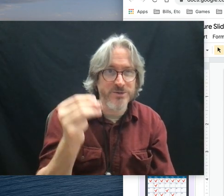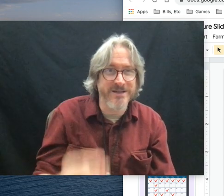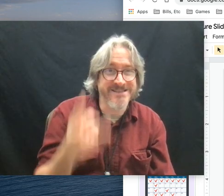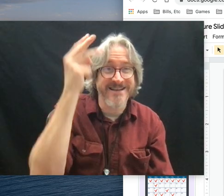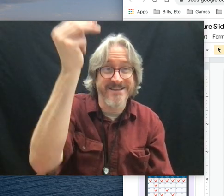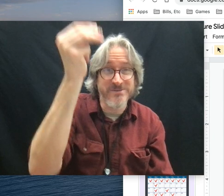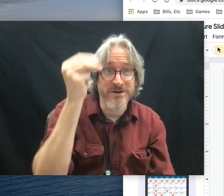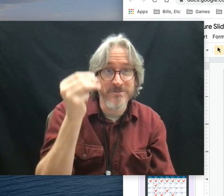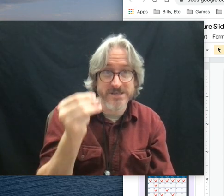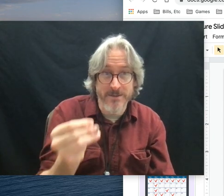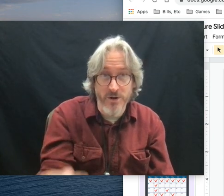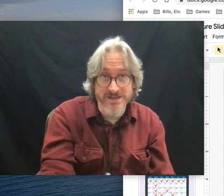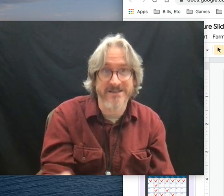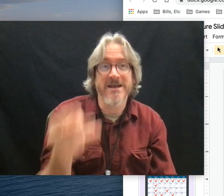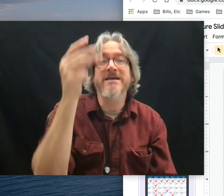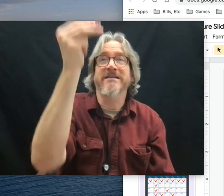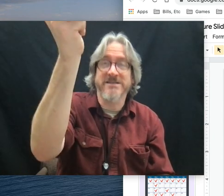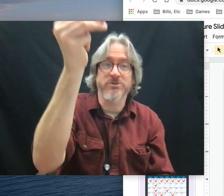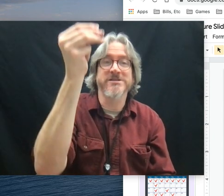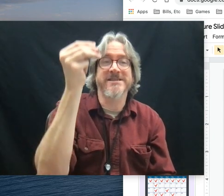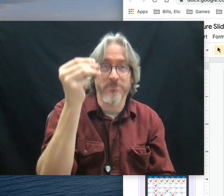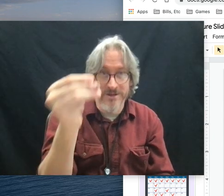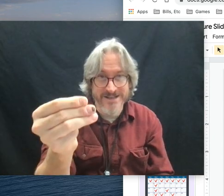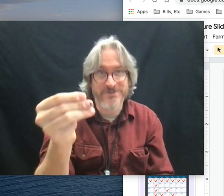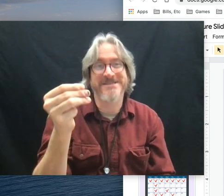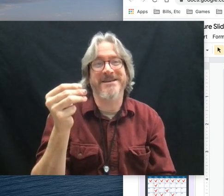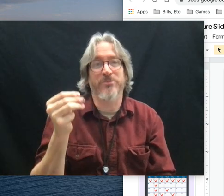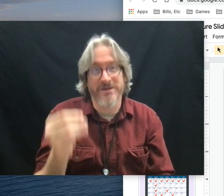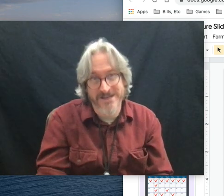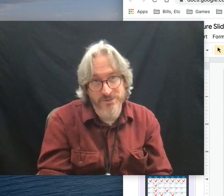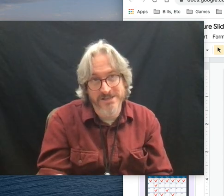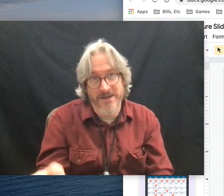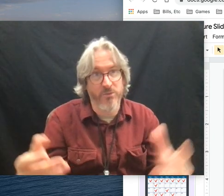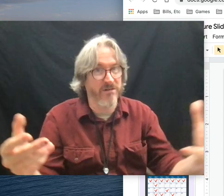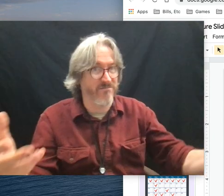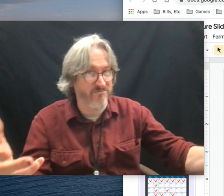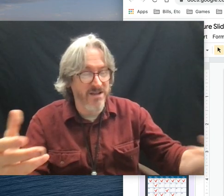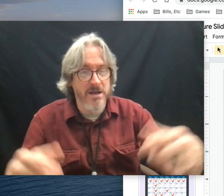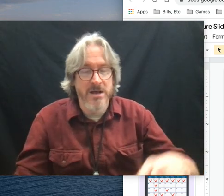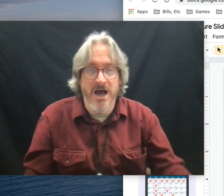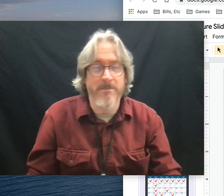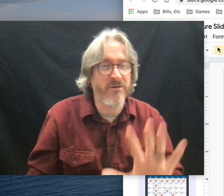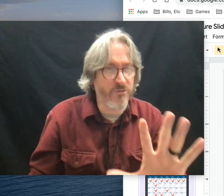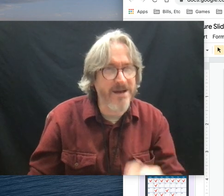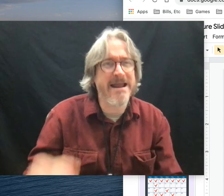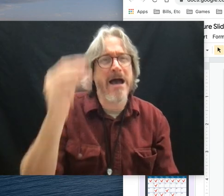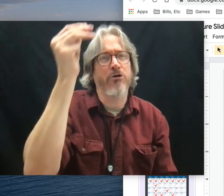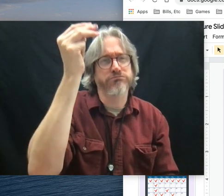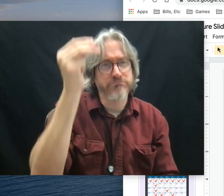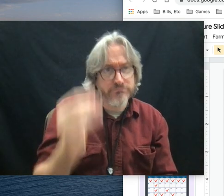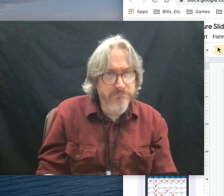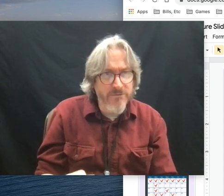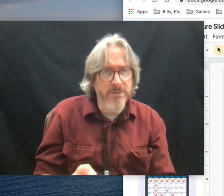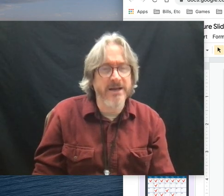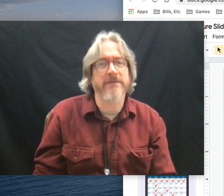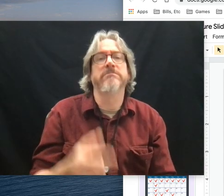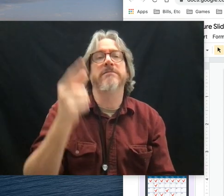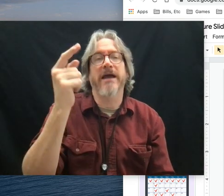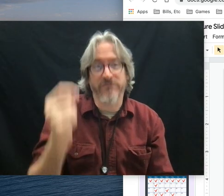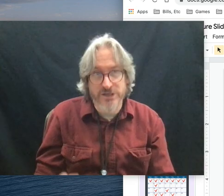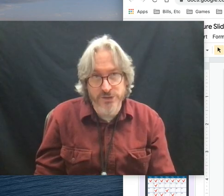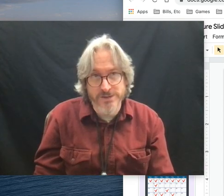People will do this, like this one, skip one, this one, skip one, this one, skip one, this one, skip one. But for right now, every